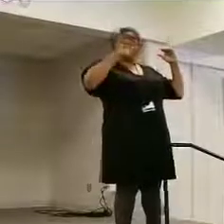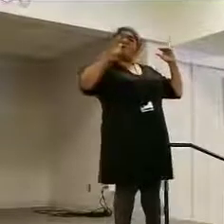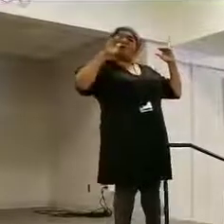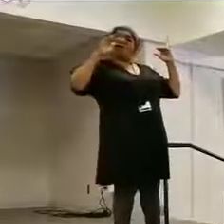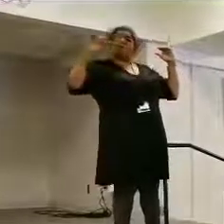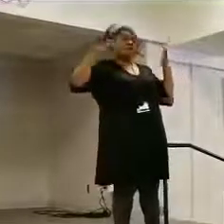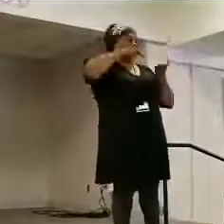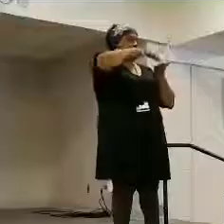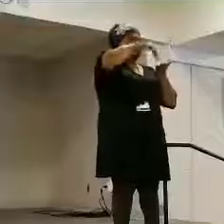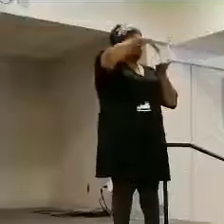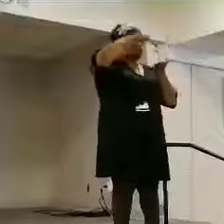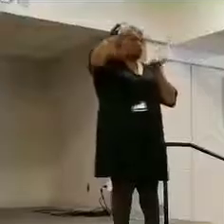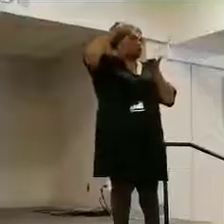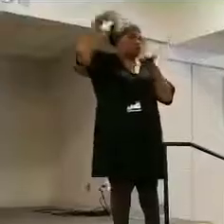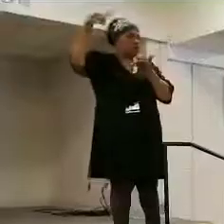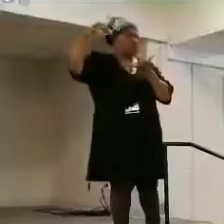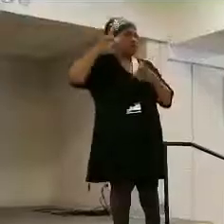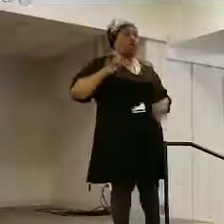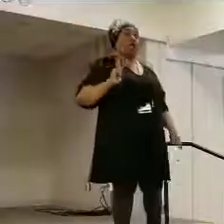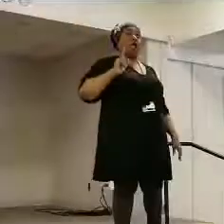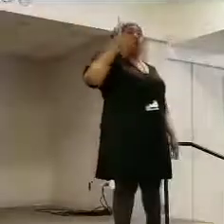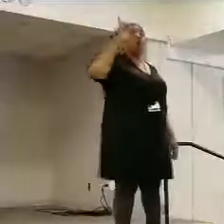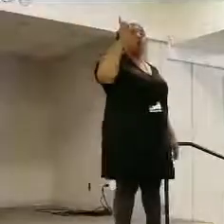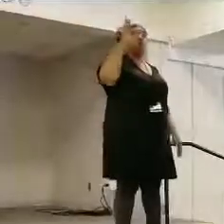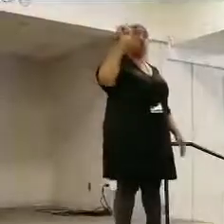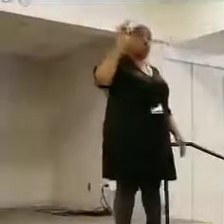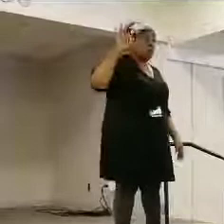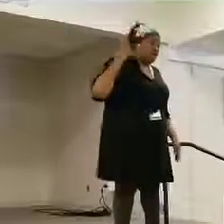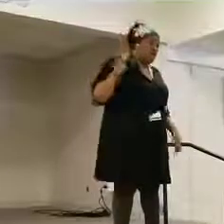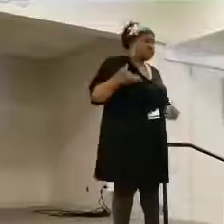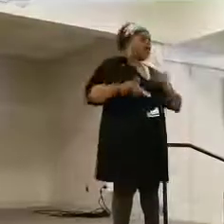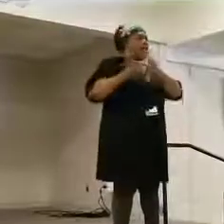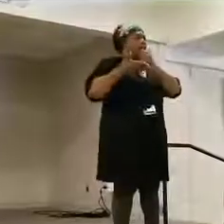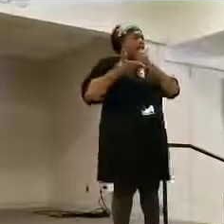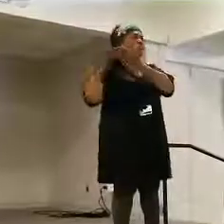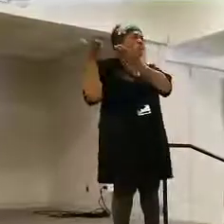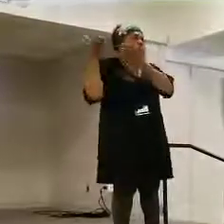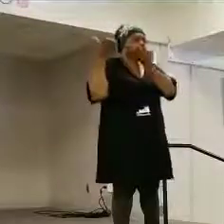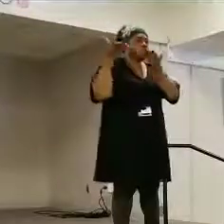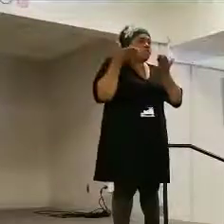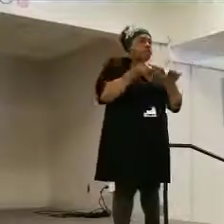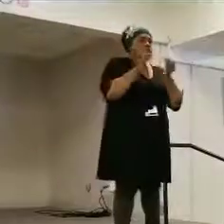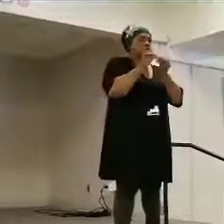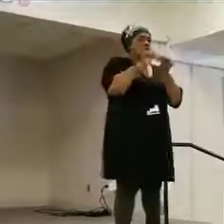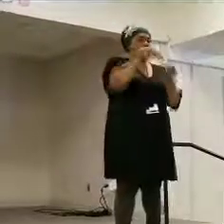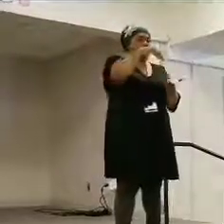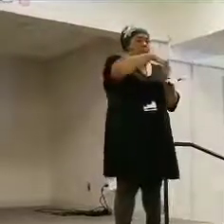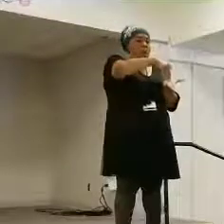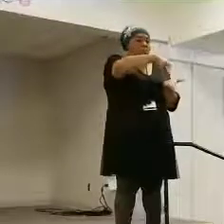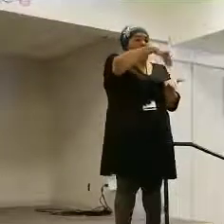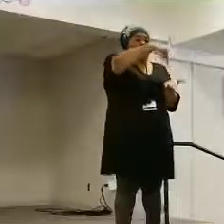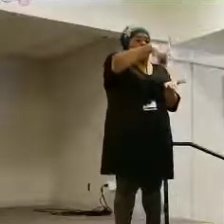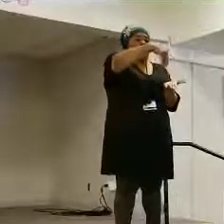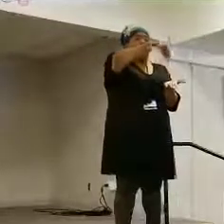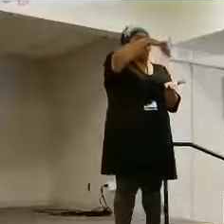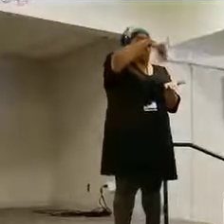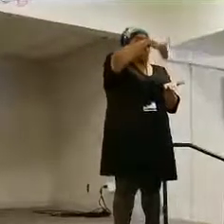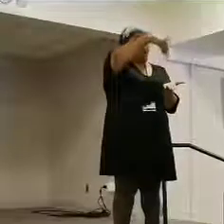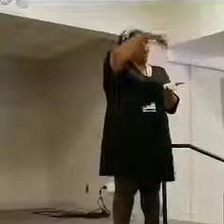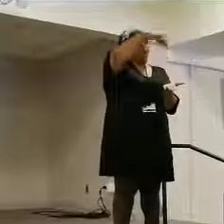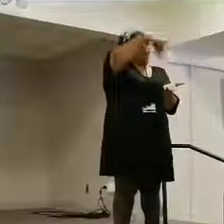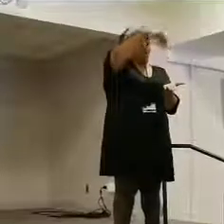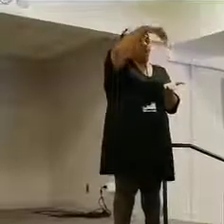air. Updraft helps to bring this into a more vertical air column that spins